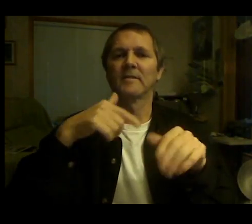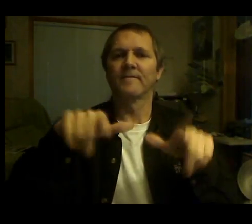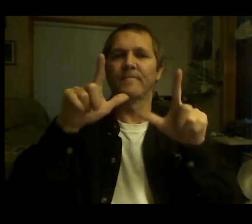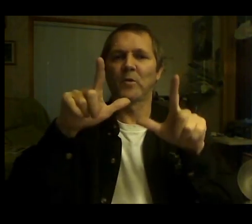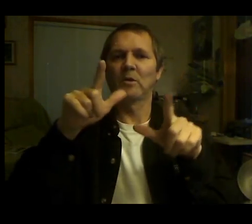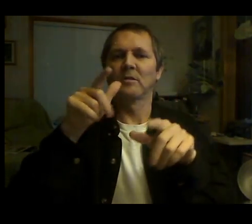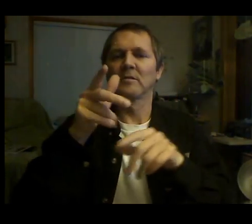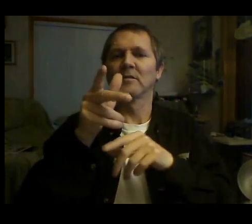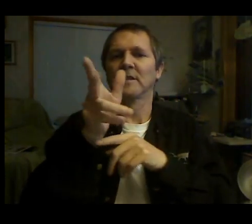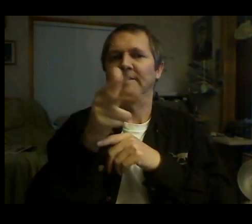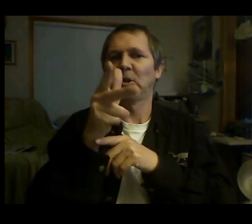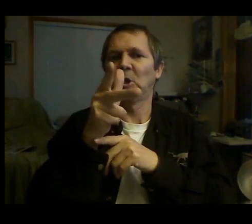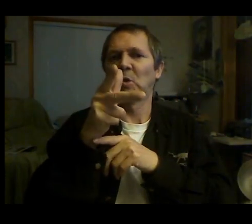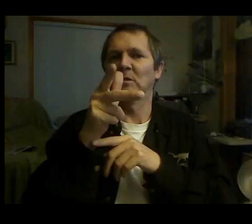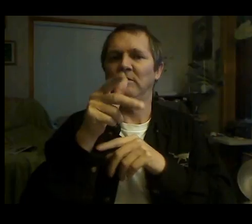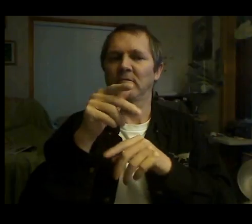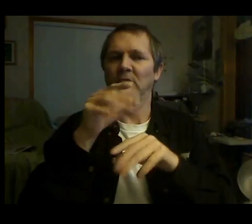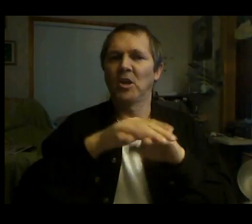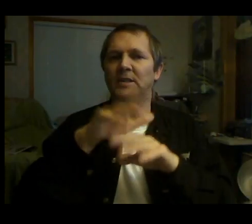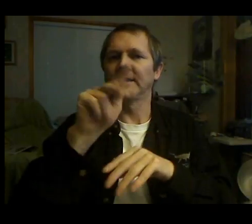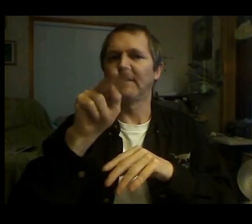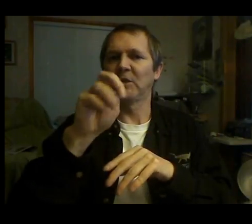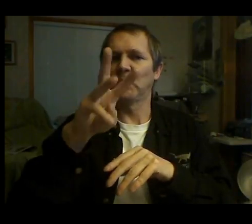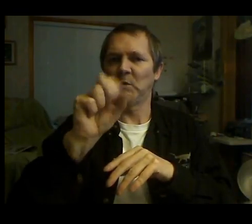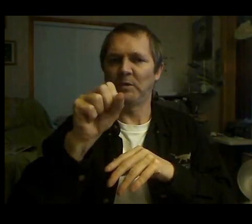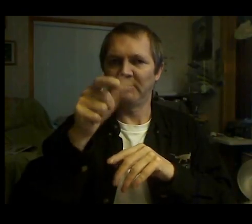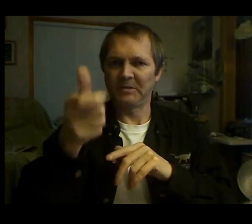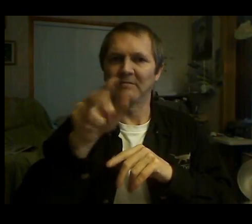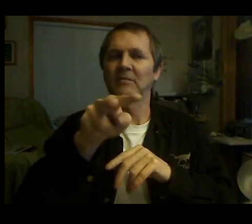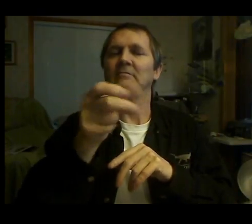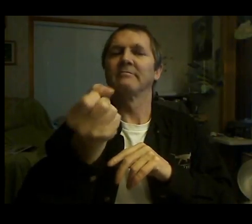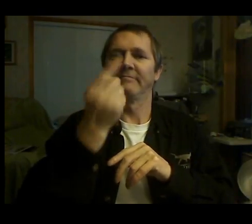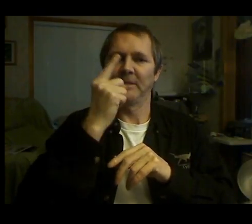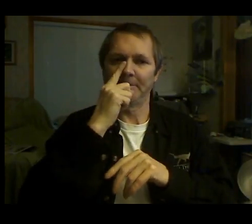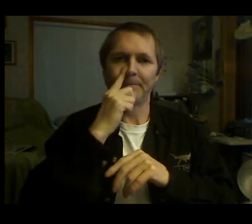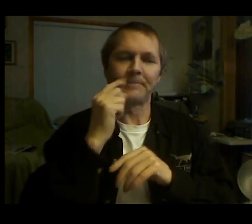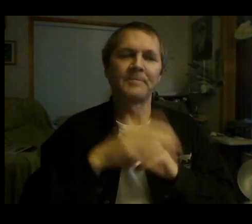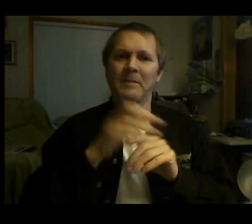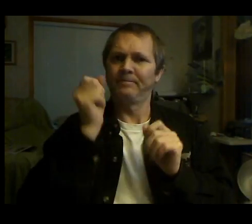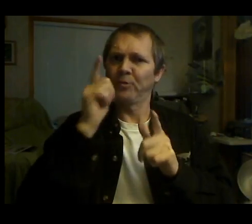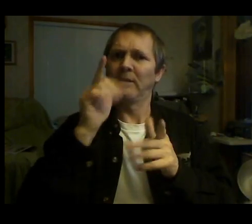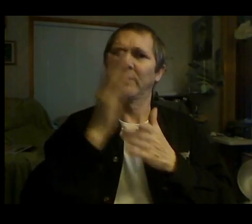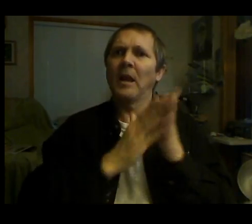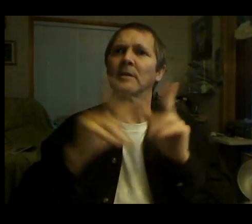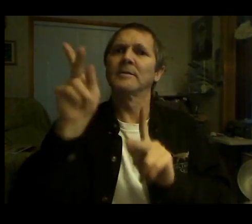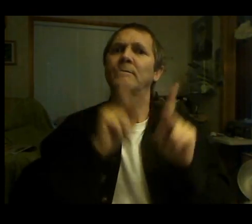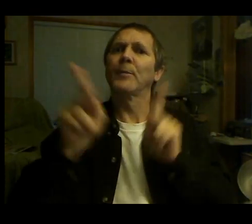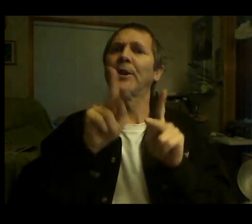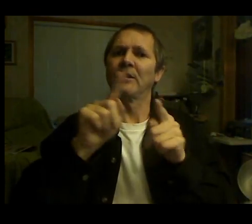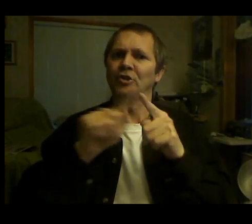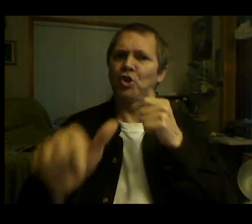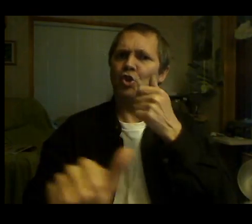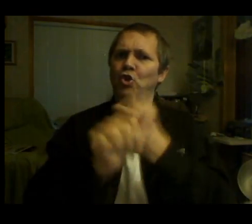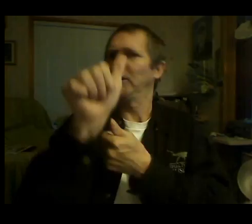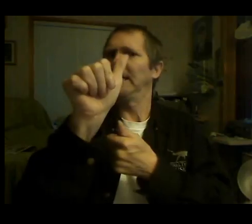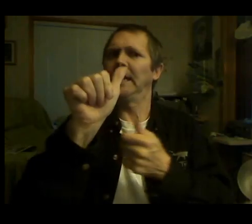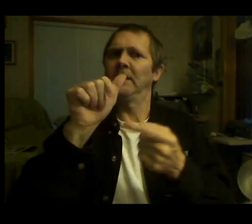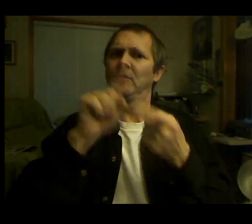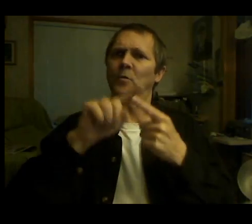and no, in both cases, those just two of the many rumors swirling about the candidate. We'll see what's true and what's not. Here's some 360 photos that